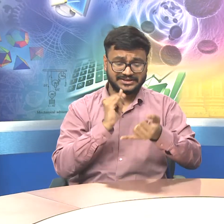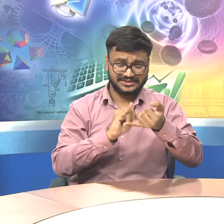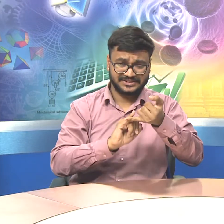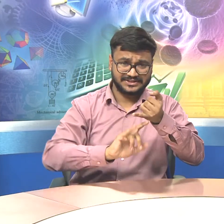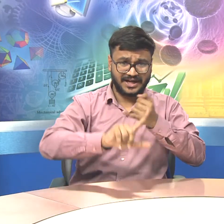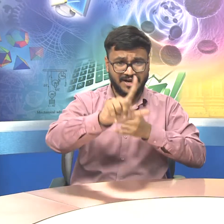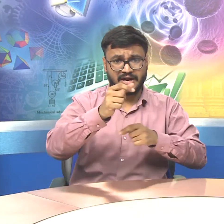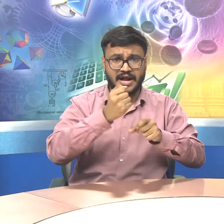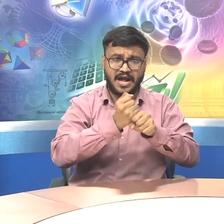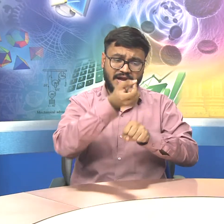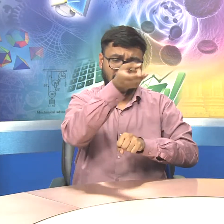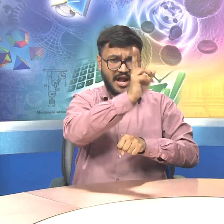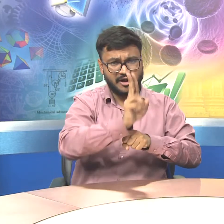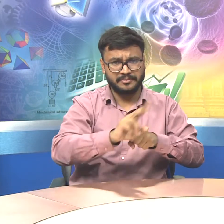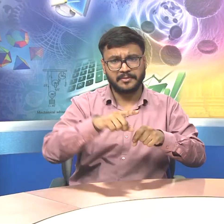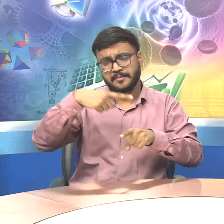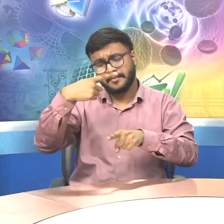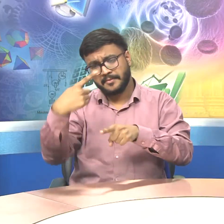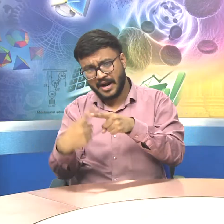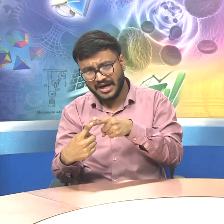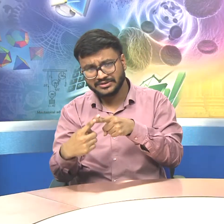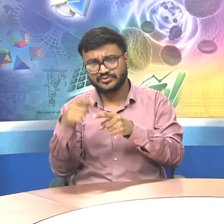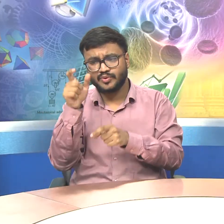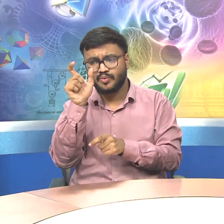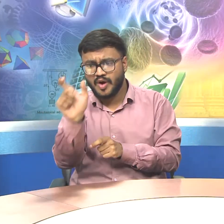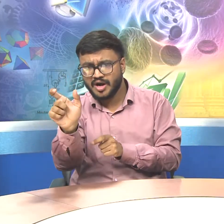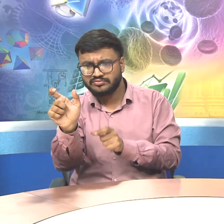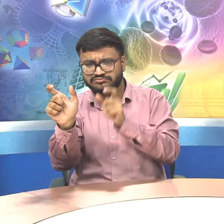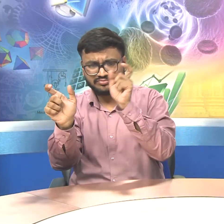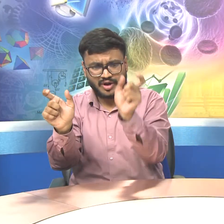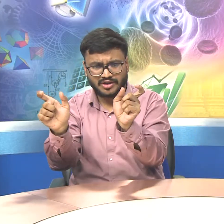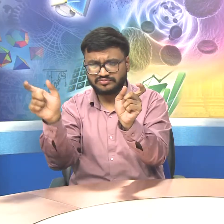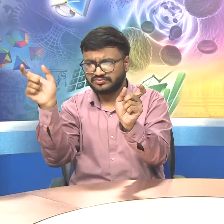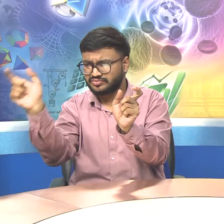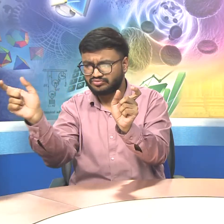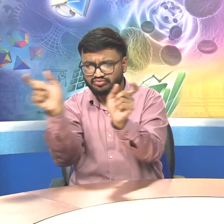Now we will learn about the ISL grammar and word order.